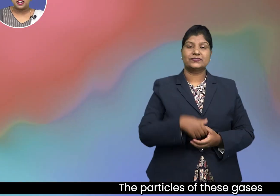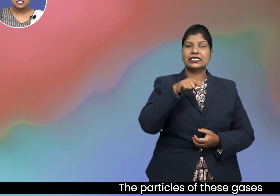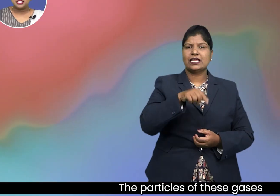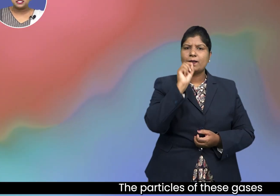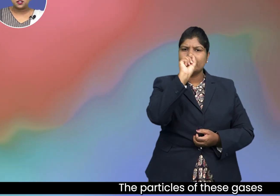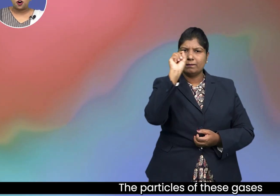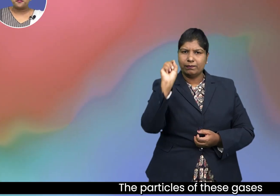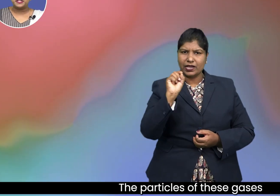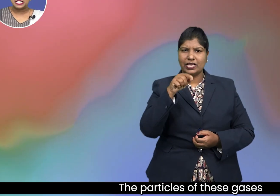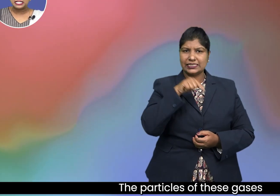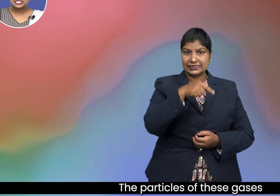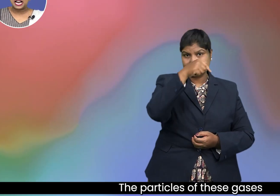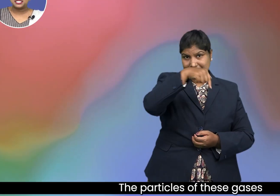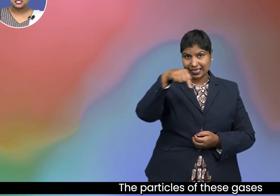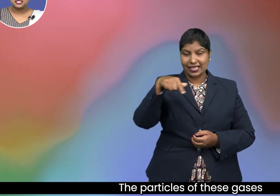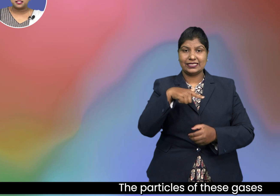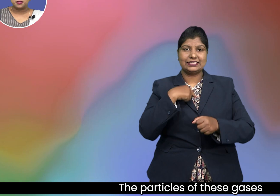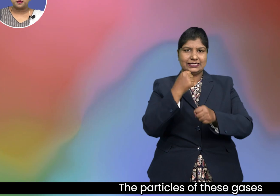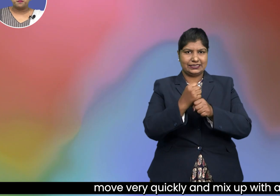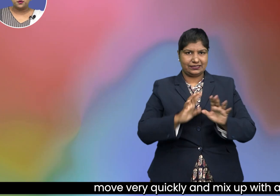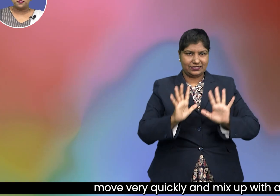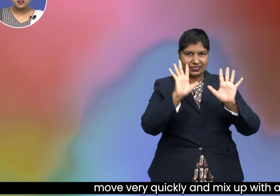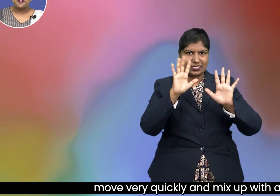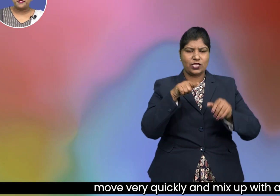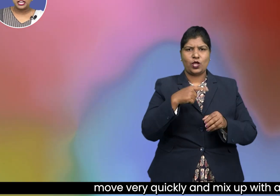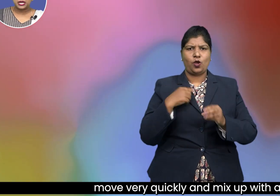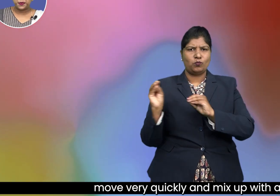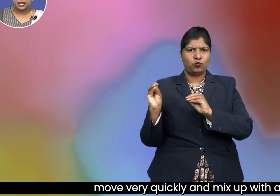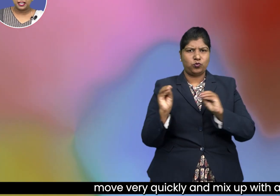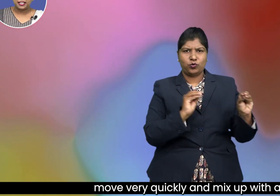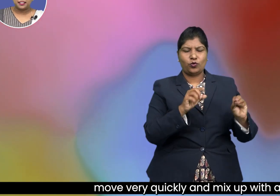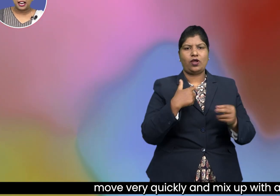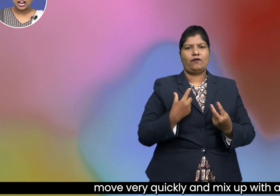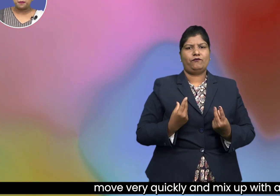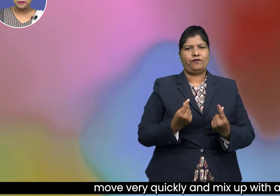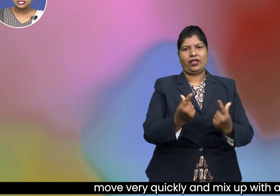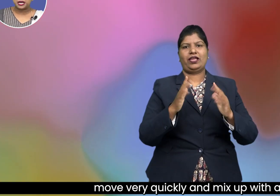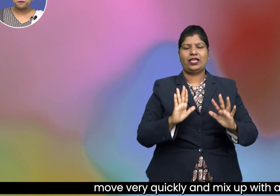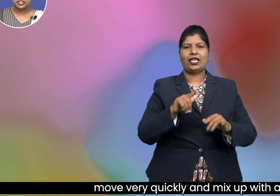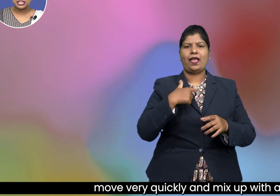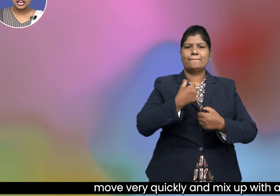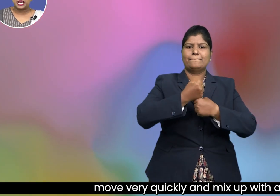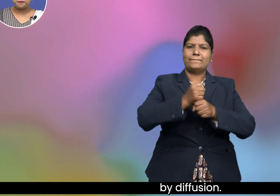The particles of these gases move very quickly